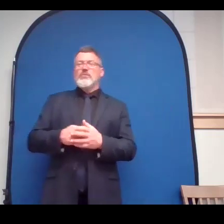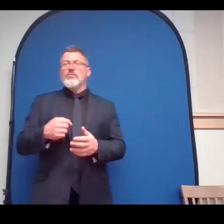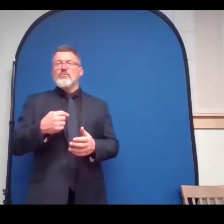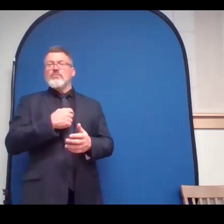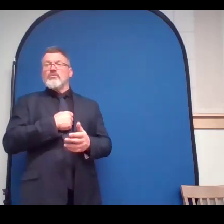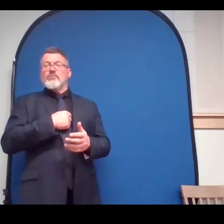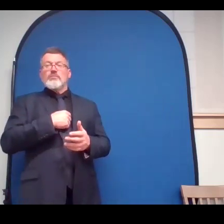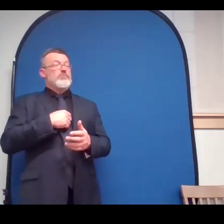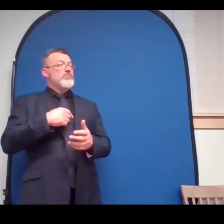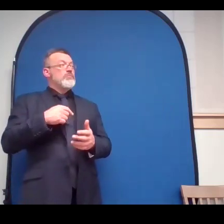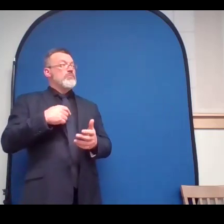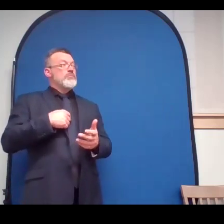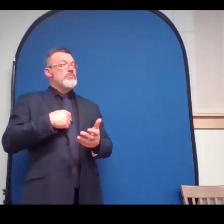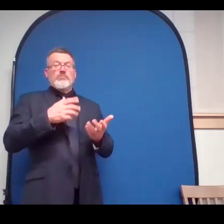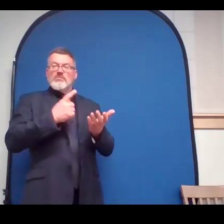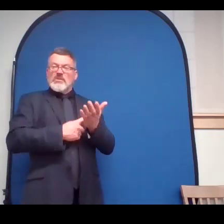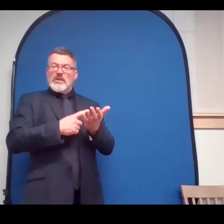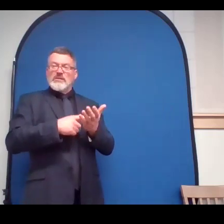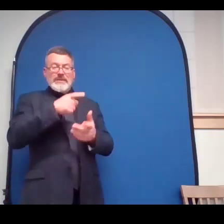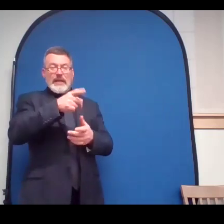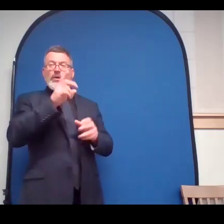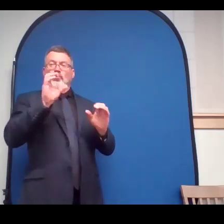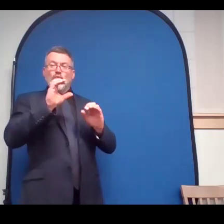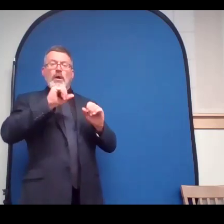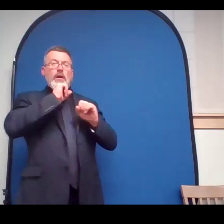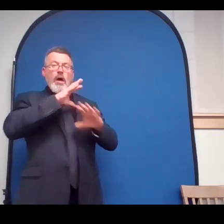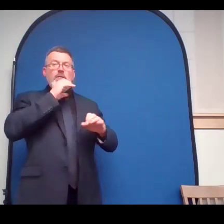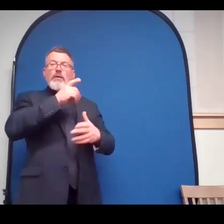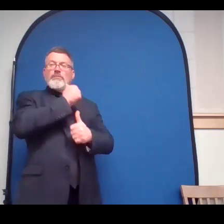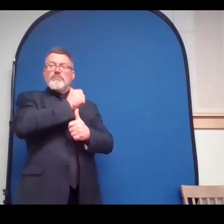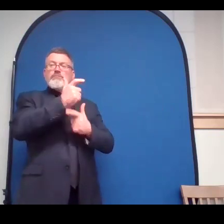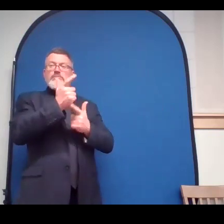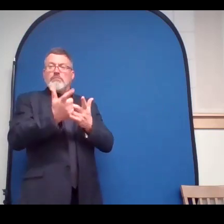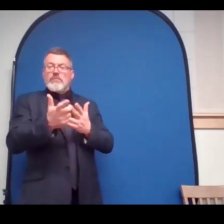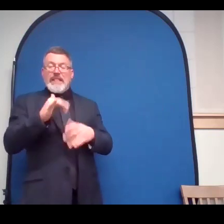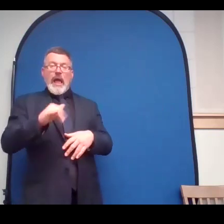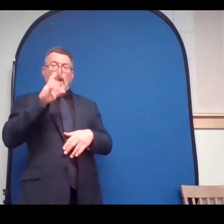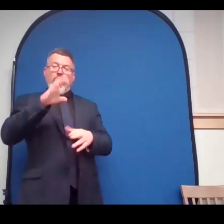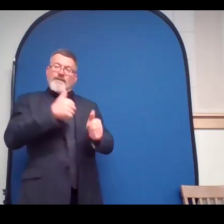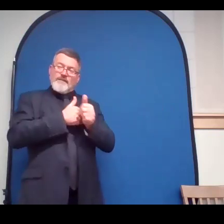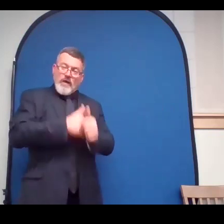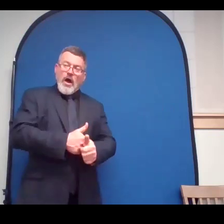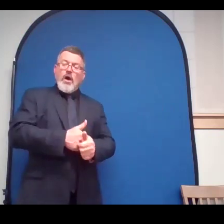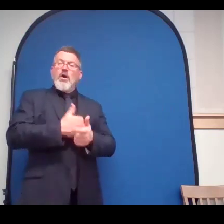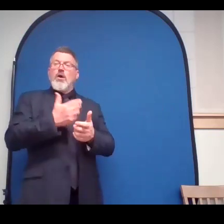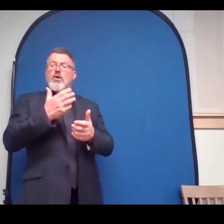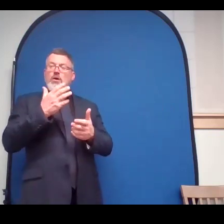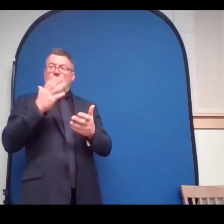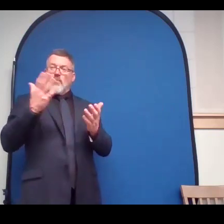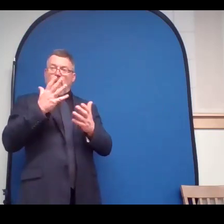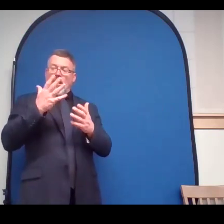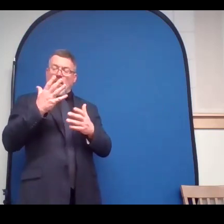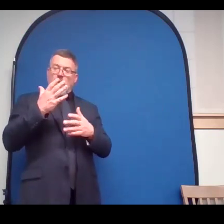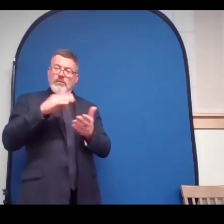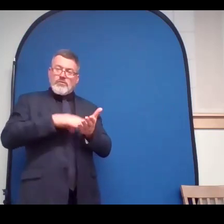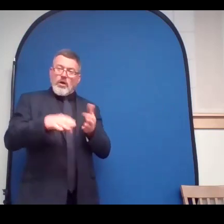you didn't do anything to make sure he complied with or attended the appointments